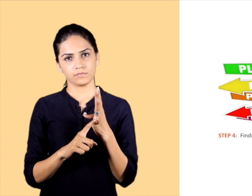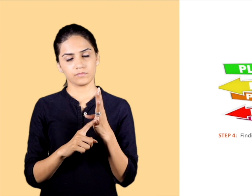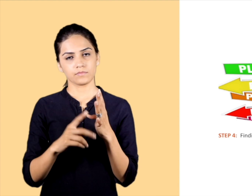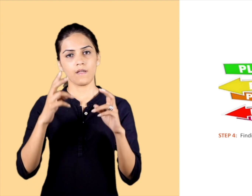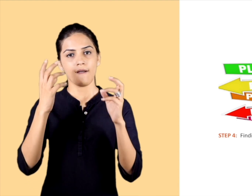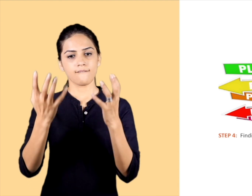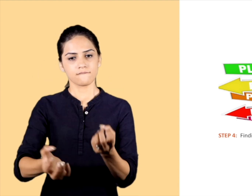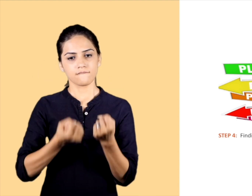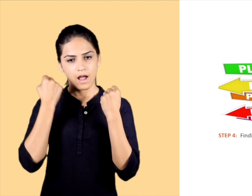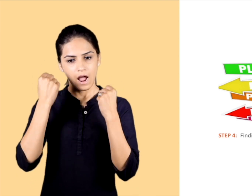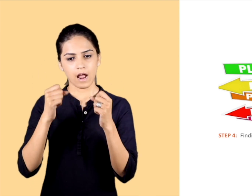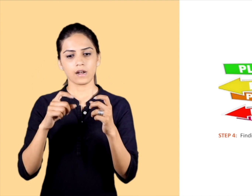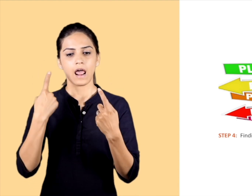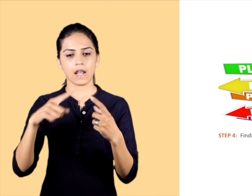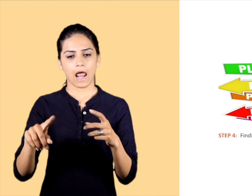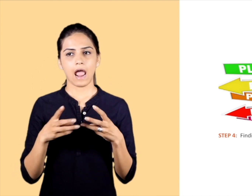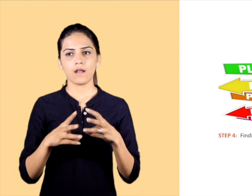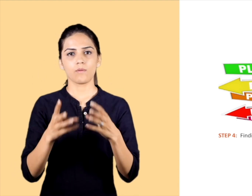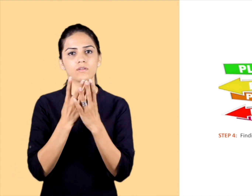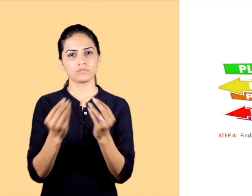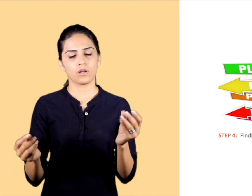finding alternative solutions,